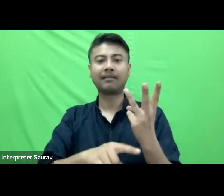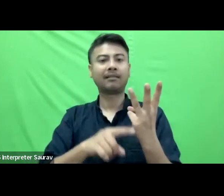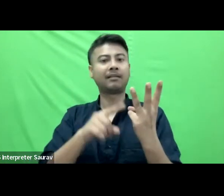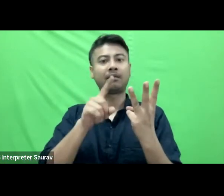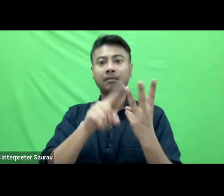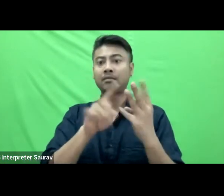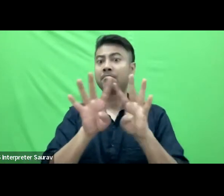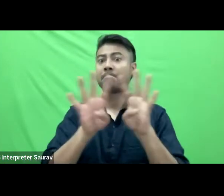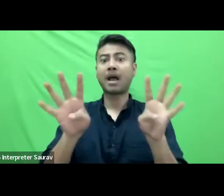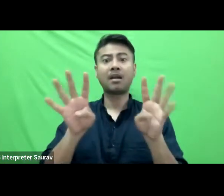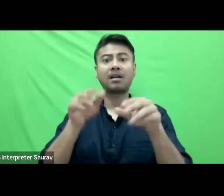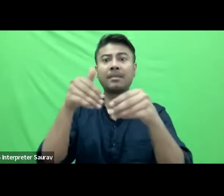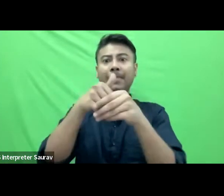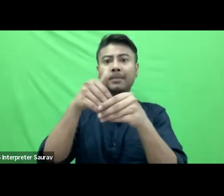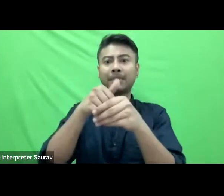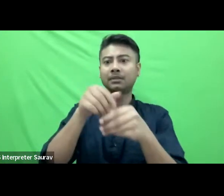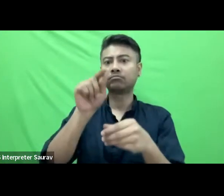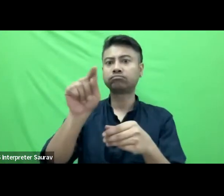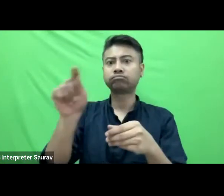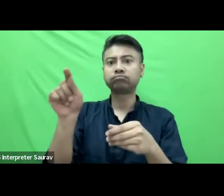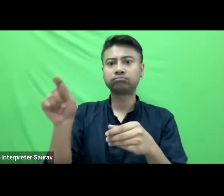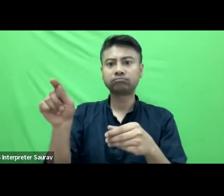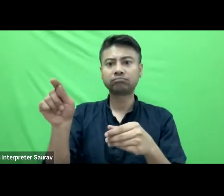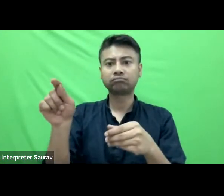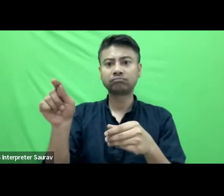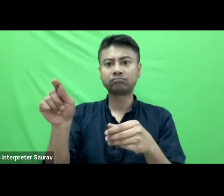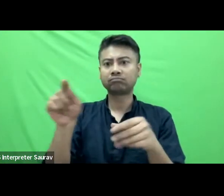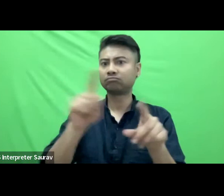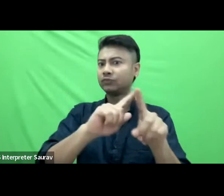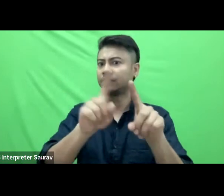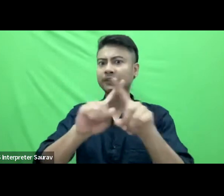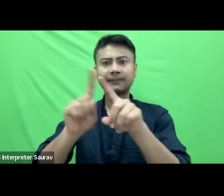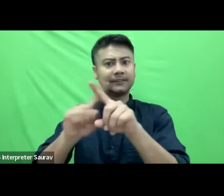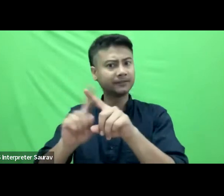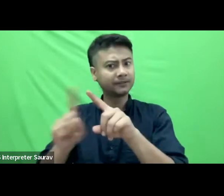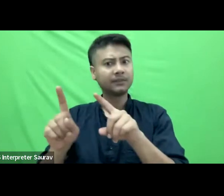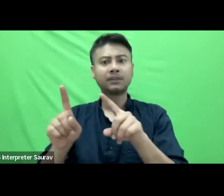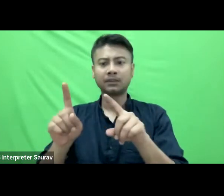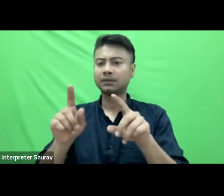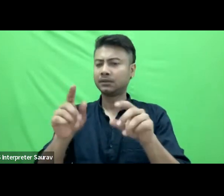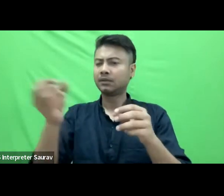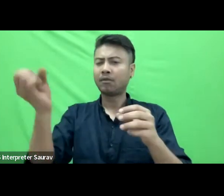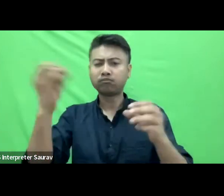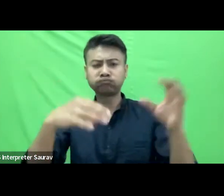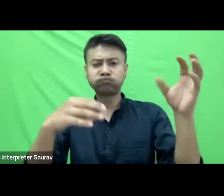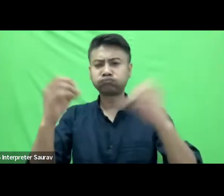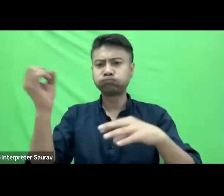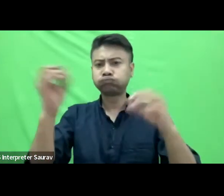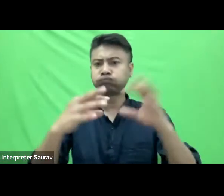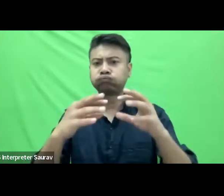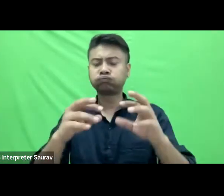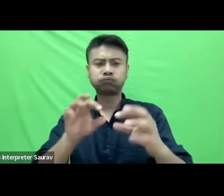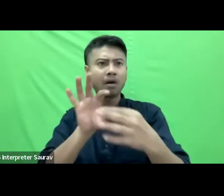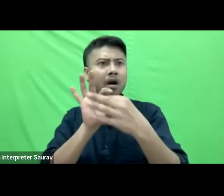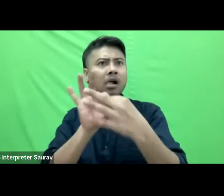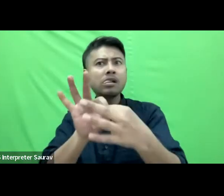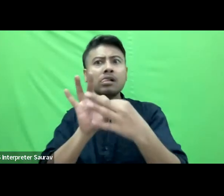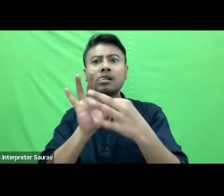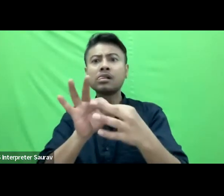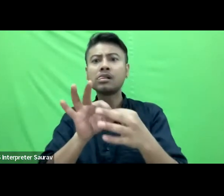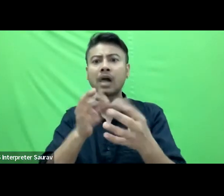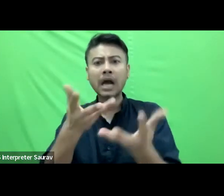panel members who will be bringing really, I think, leading us towards some really vibrant and engaging discussions.